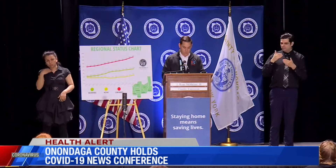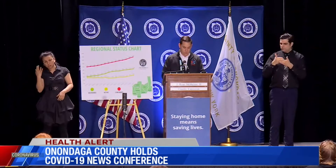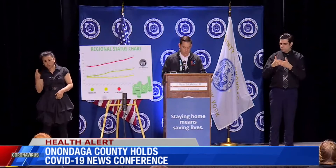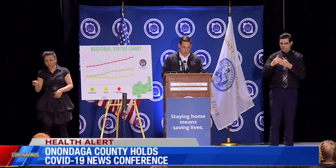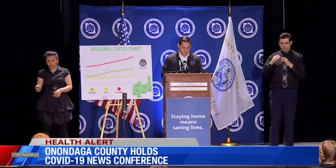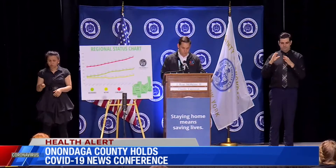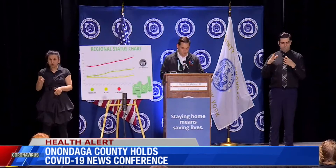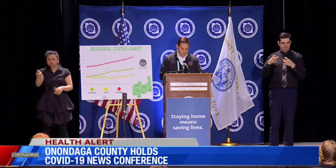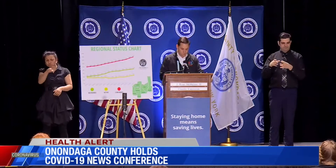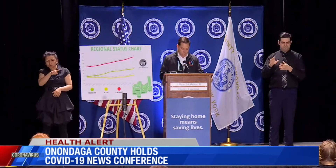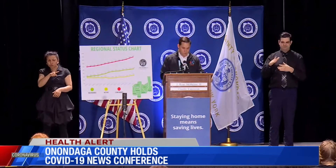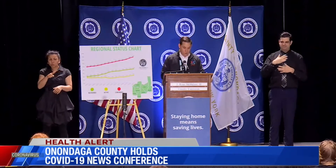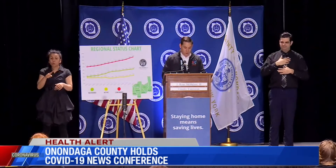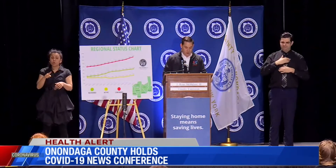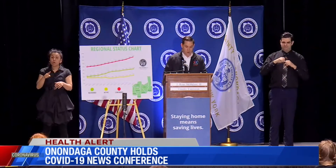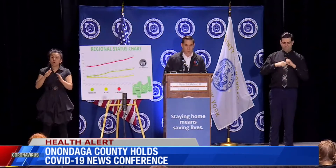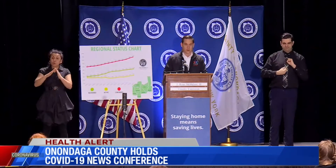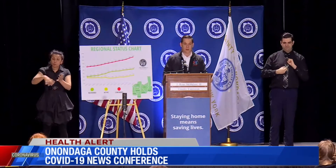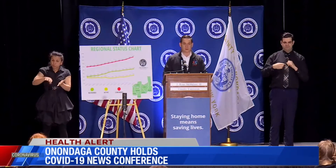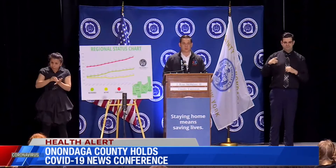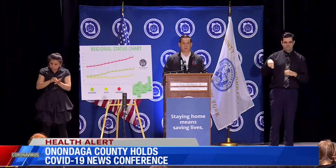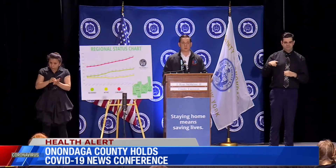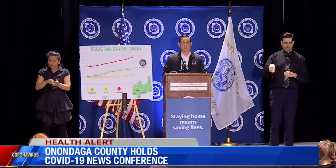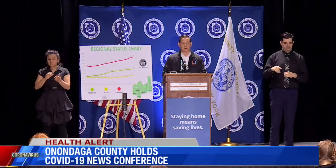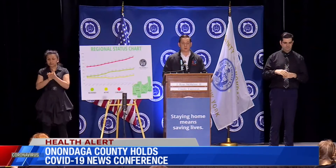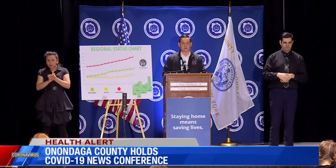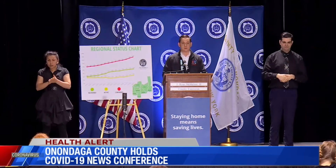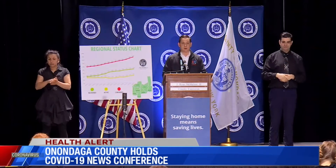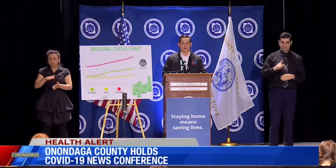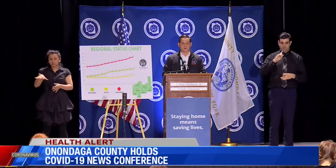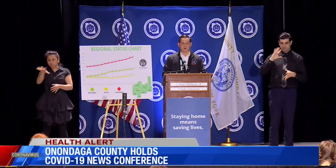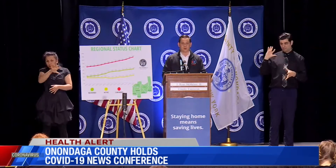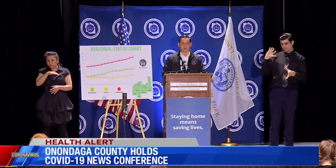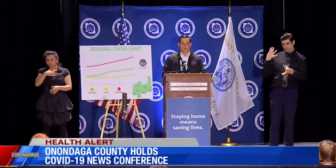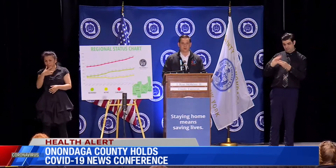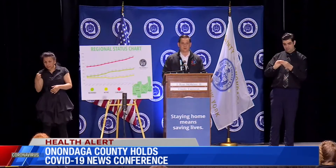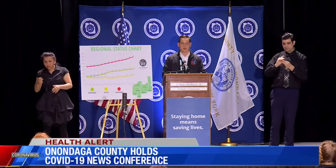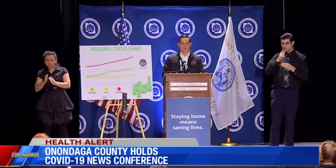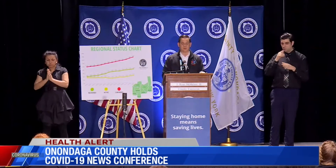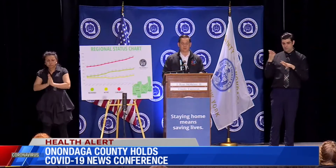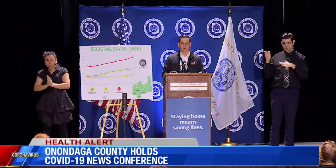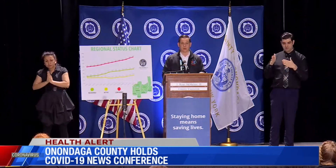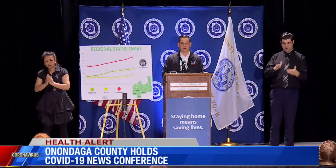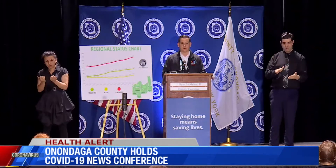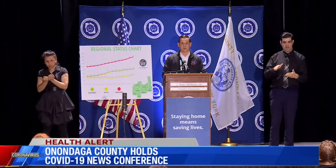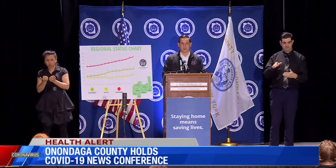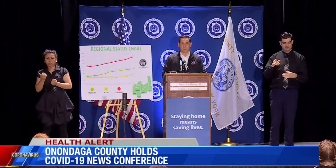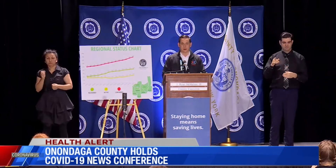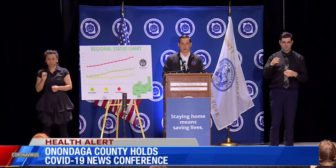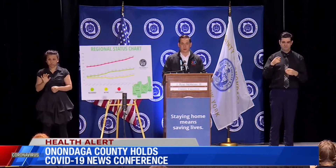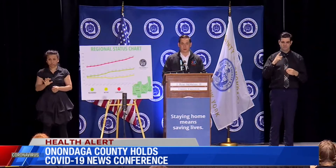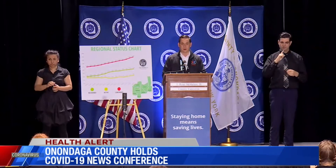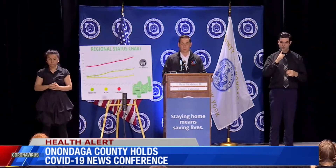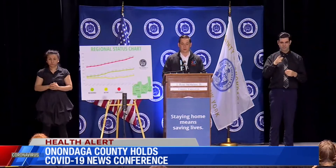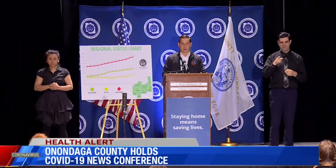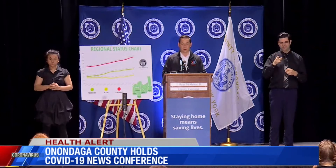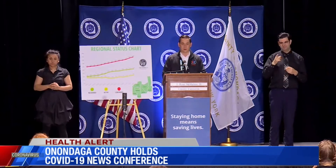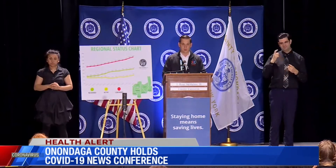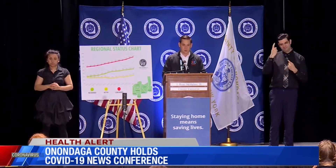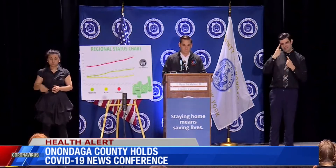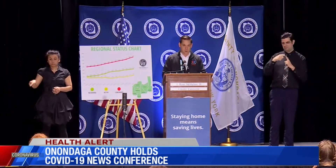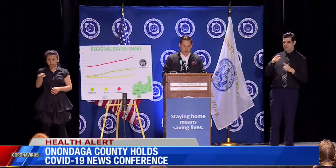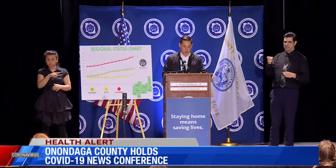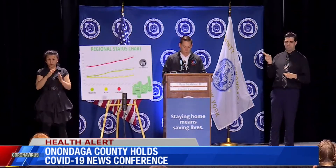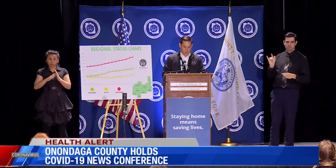week, this month, as it is very difficult for these families to grieve under the